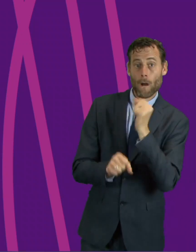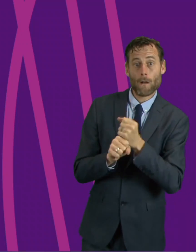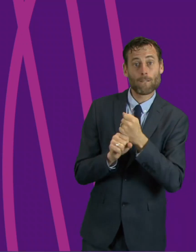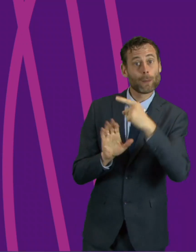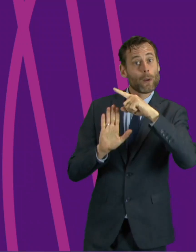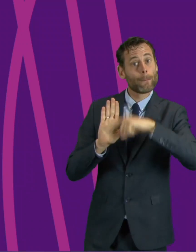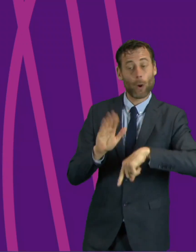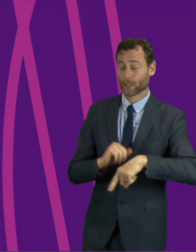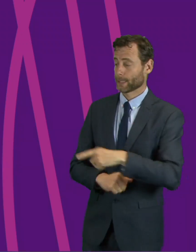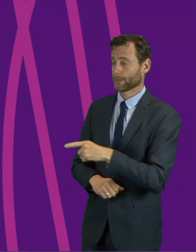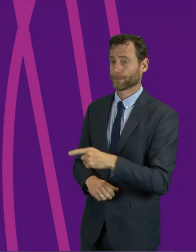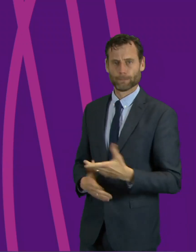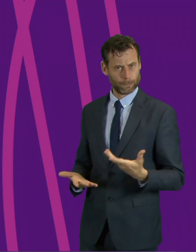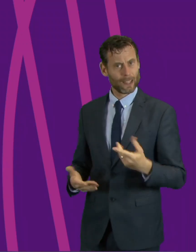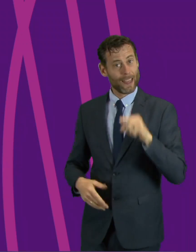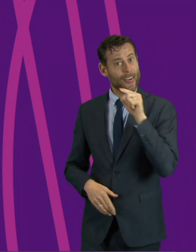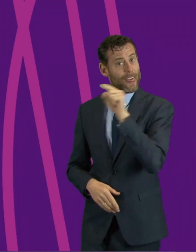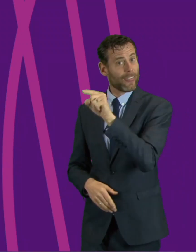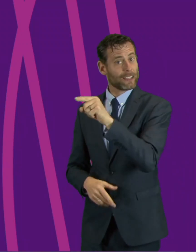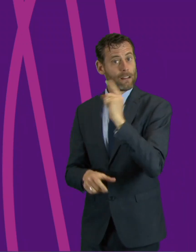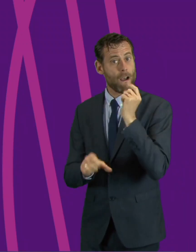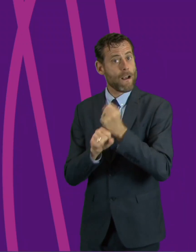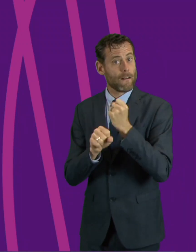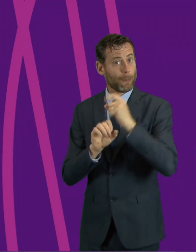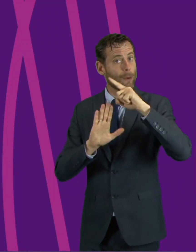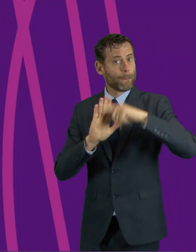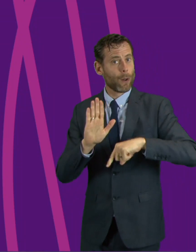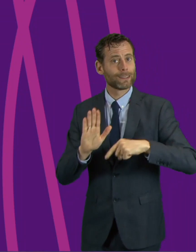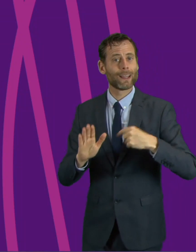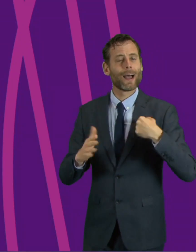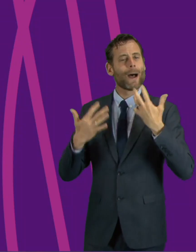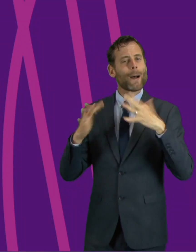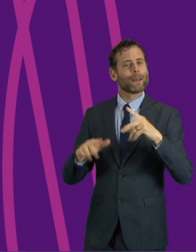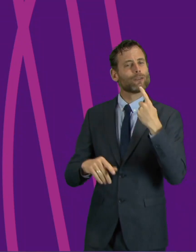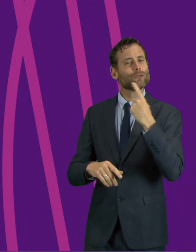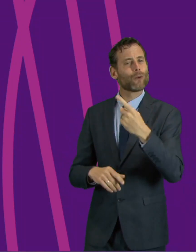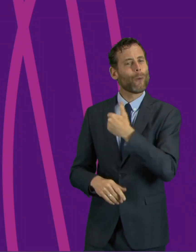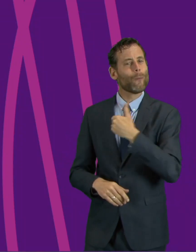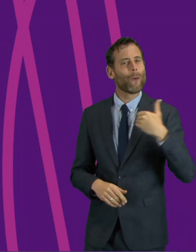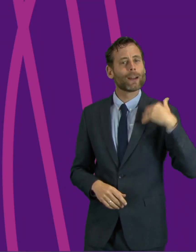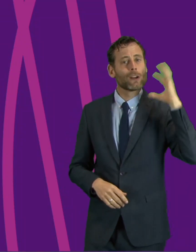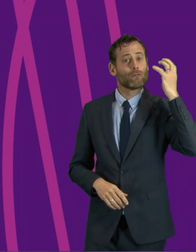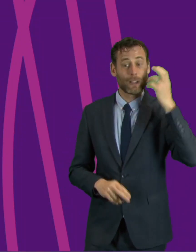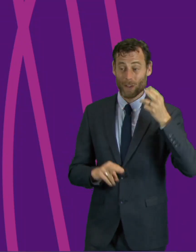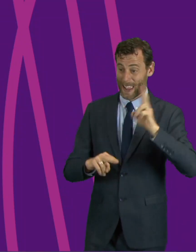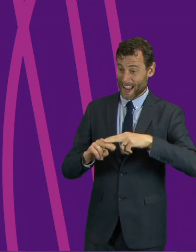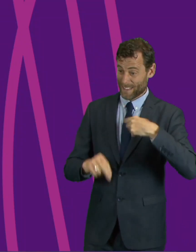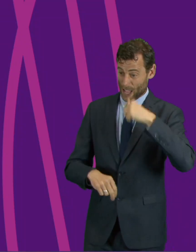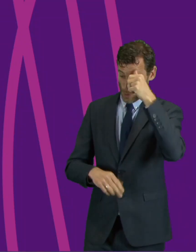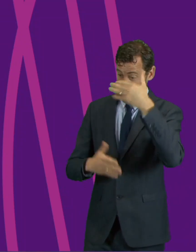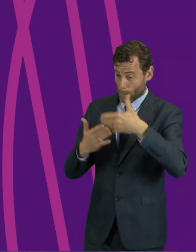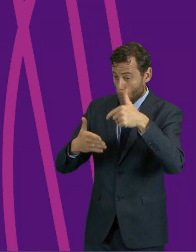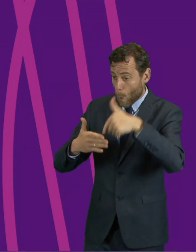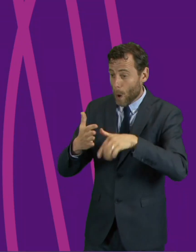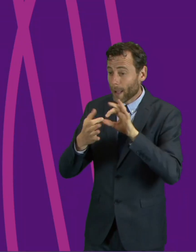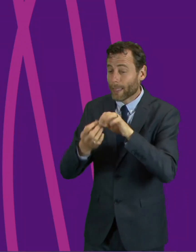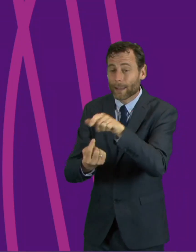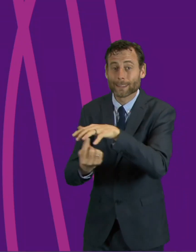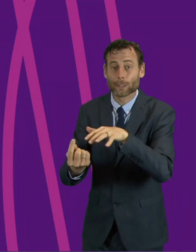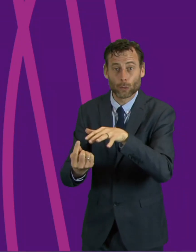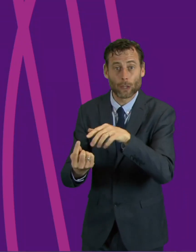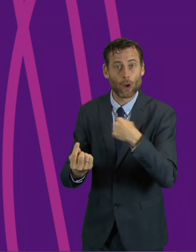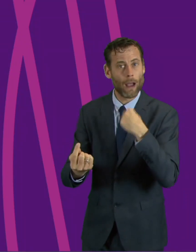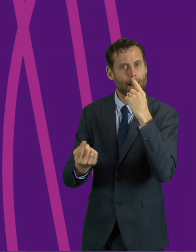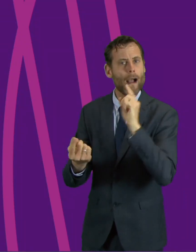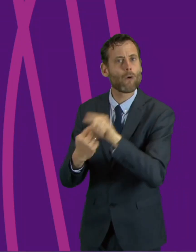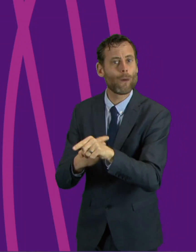said on the radio this morning that if I had the details of the care home, I would look into it. To be fair to the BBC, I don't know yet whether they provided those details. If the